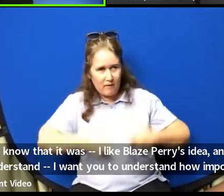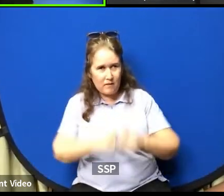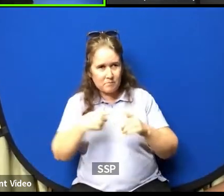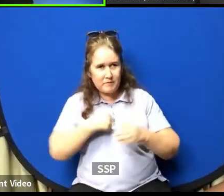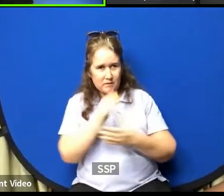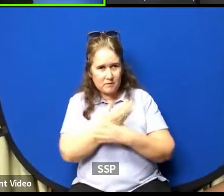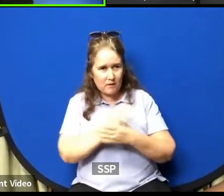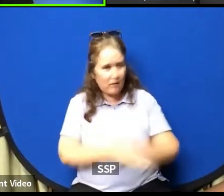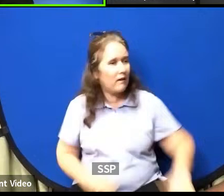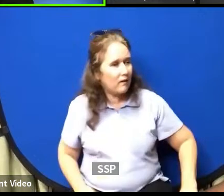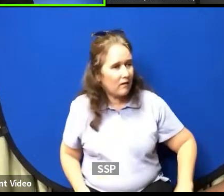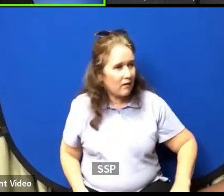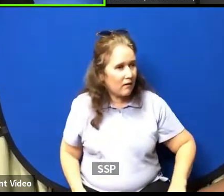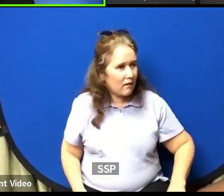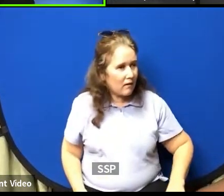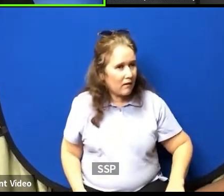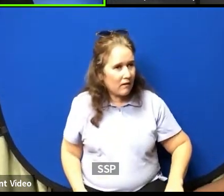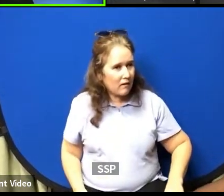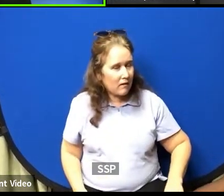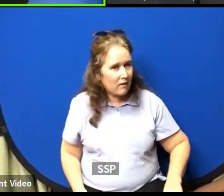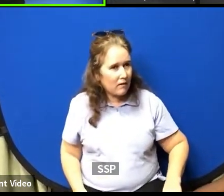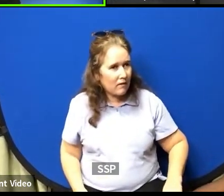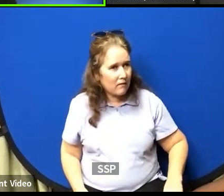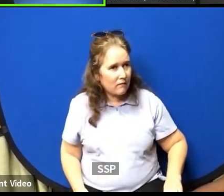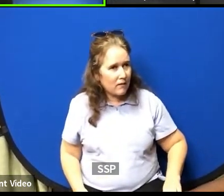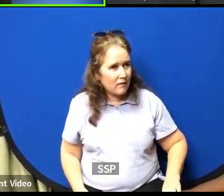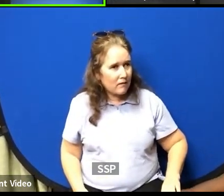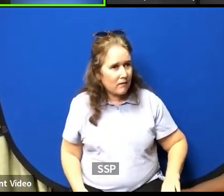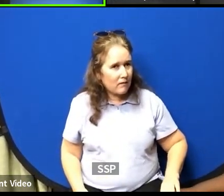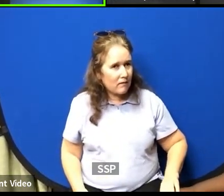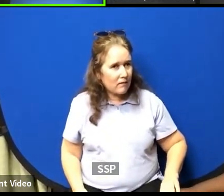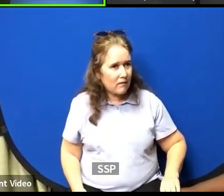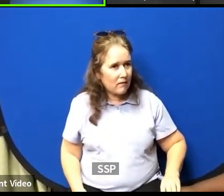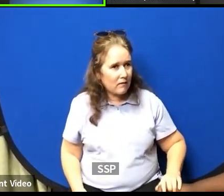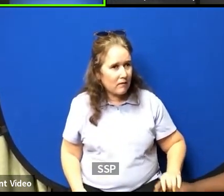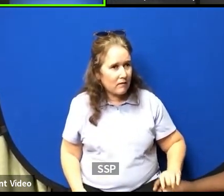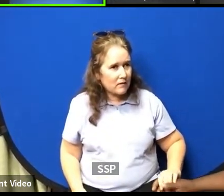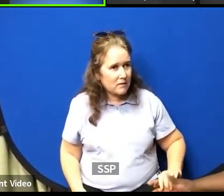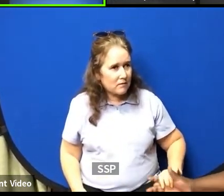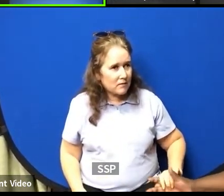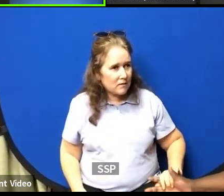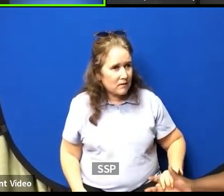for your consideration, and thank you so much for letting me share my comments.